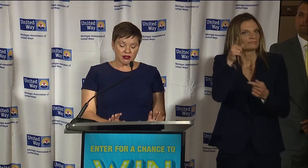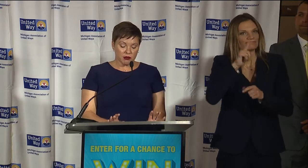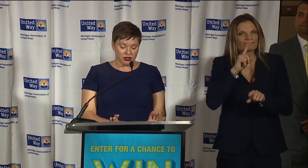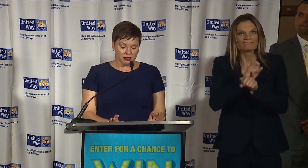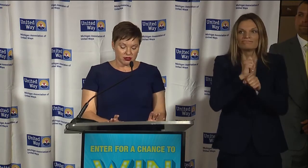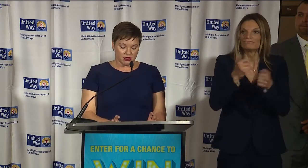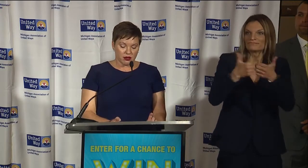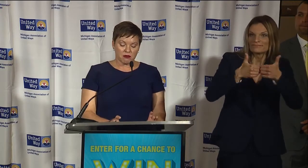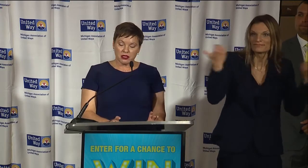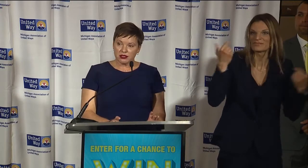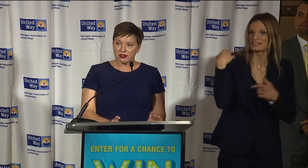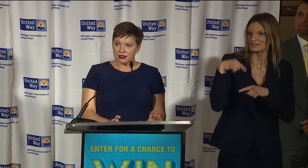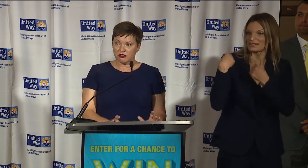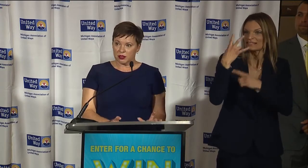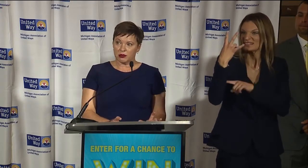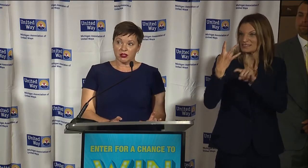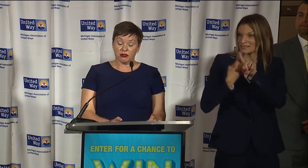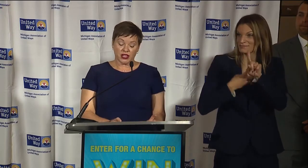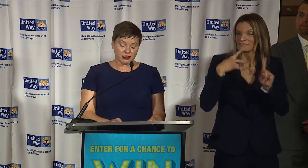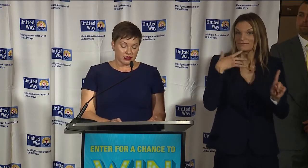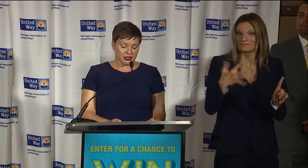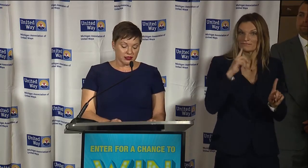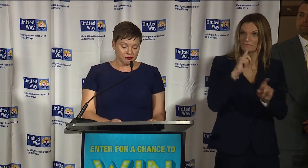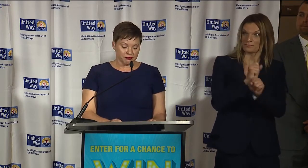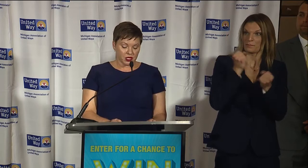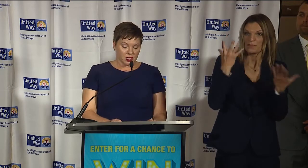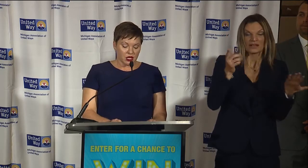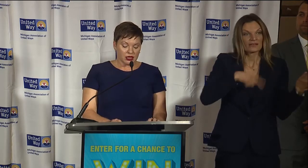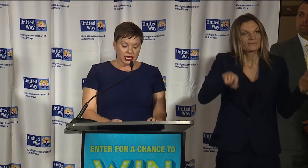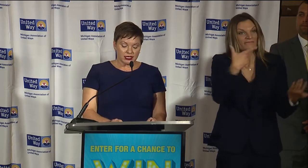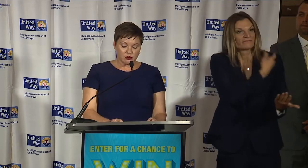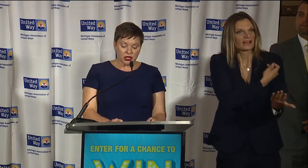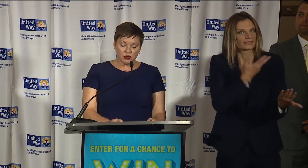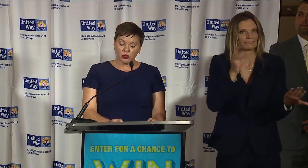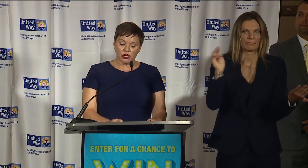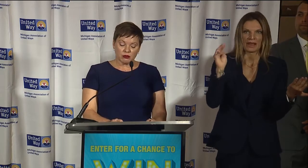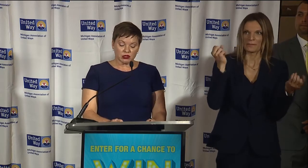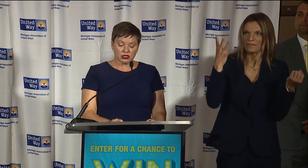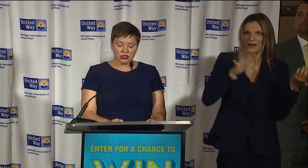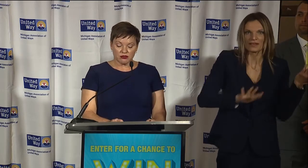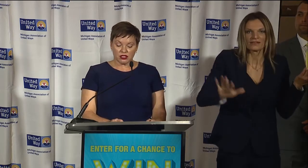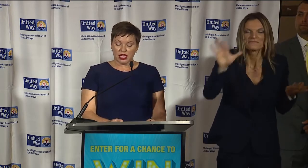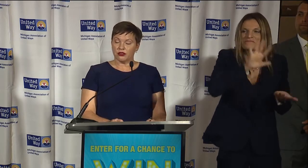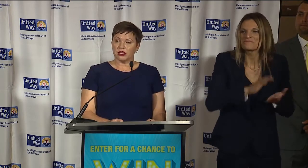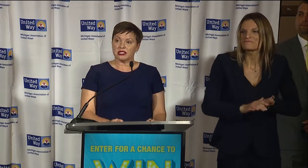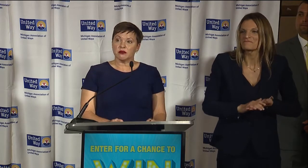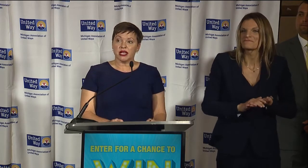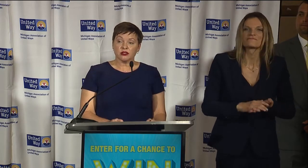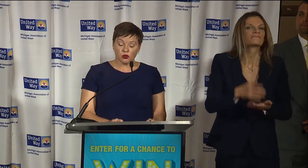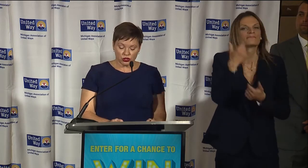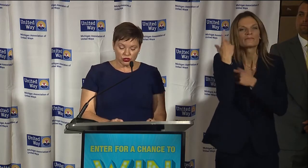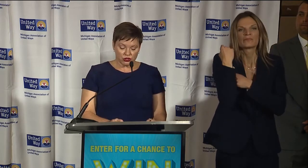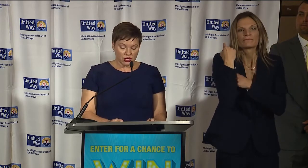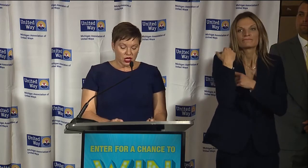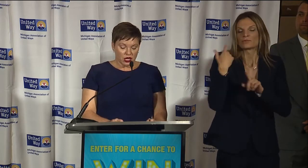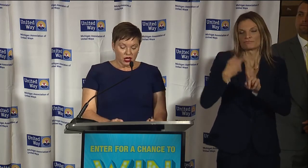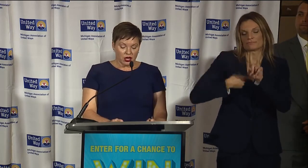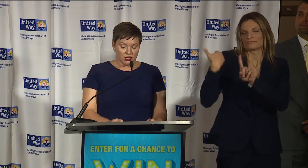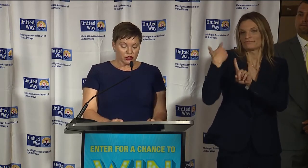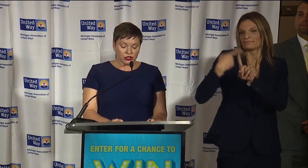just 7 months, millions of people have been vaccinated. Last month, we were able to lift the gatherings and mask